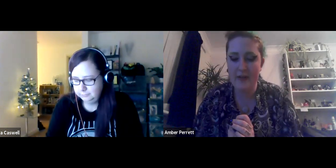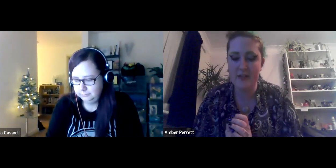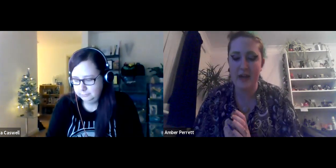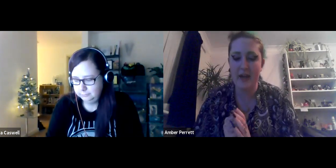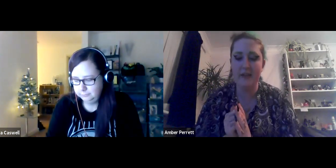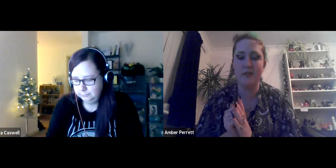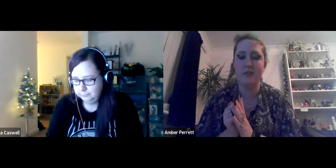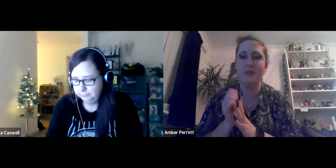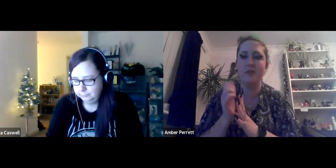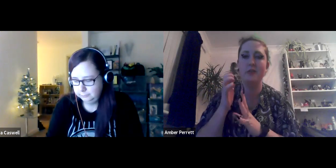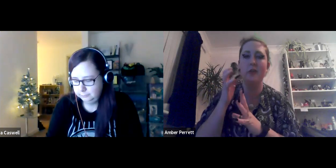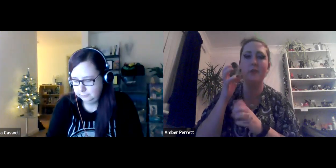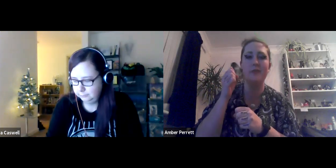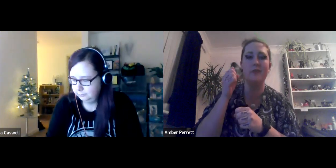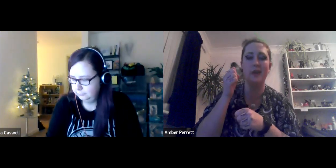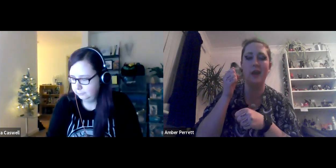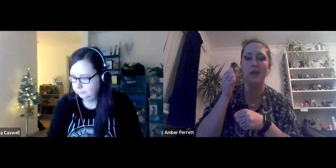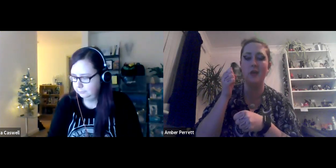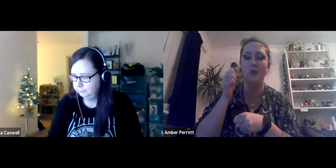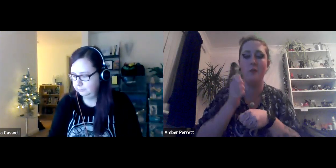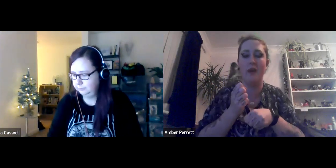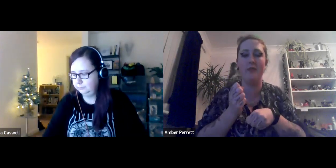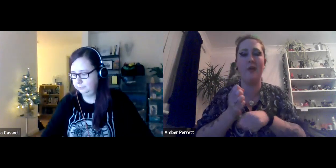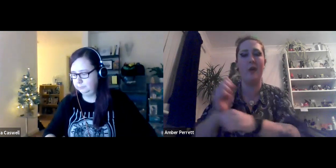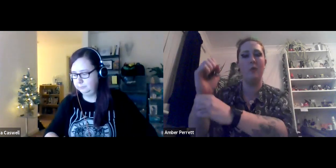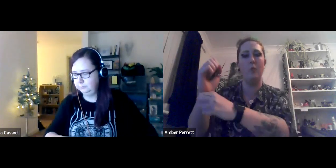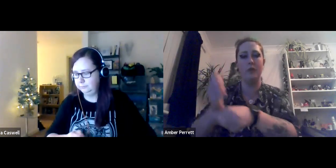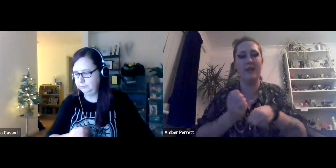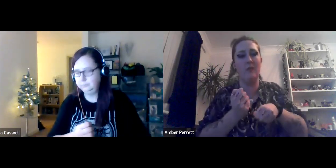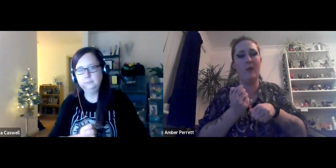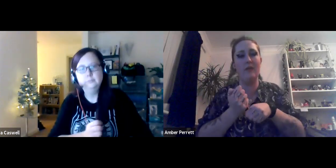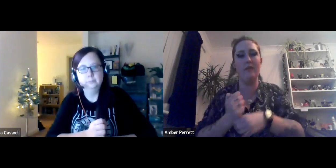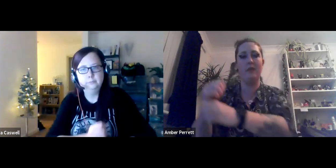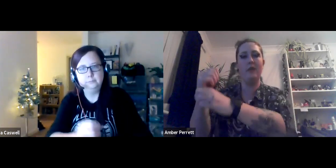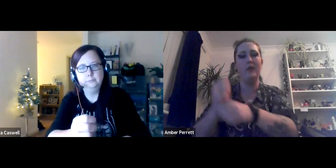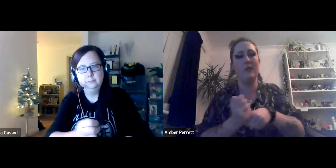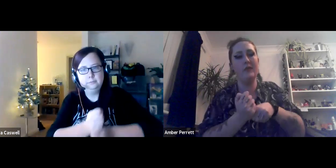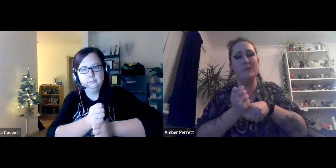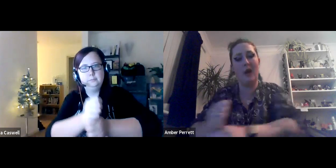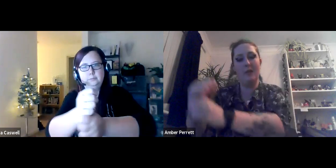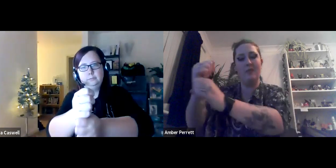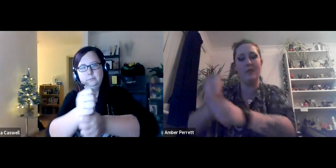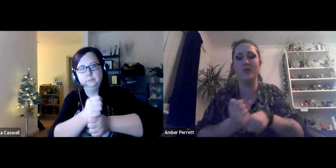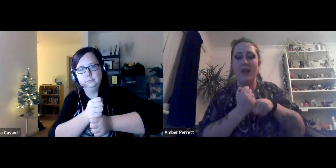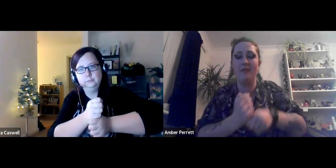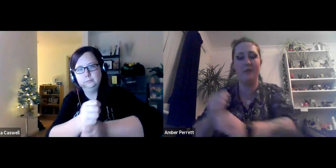Carpenter is, because I know it was the thing like you like file the wood down with, so you just mime the shaving of the